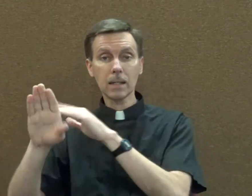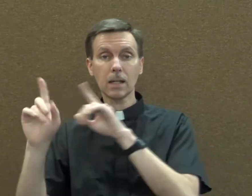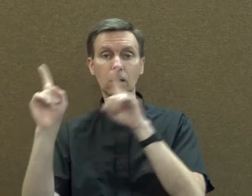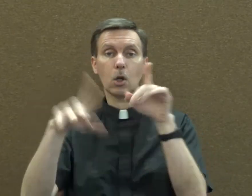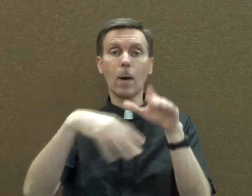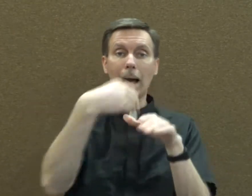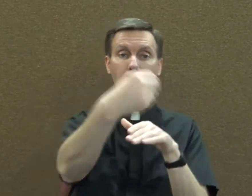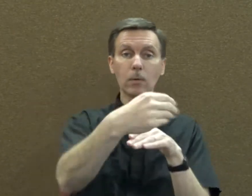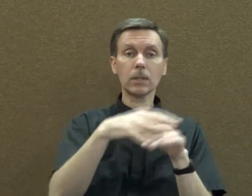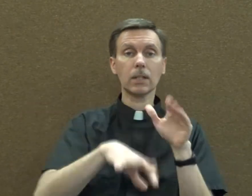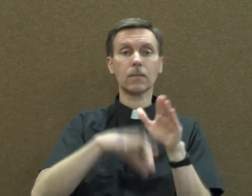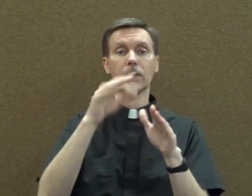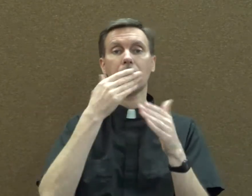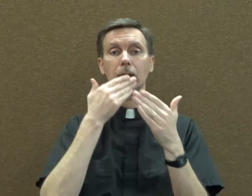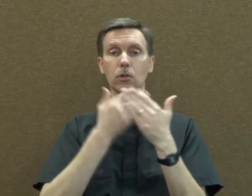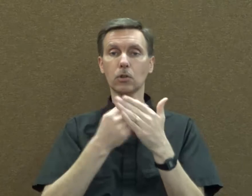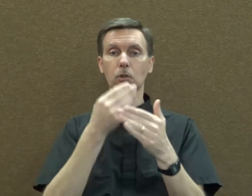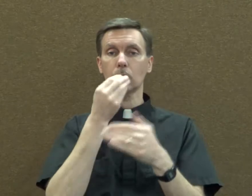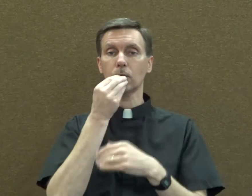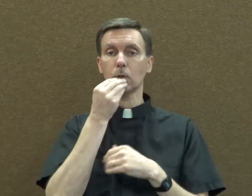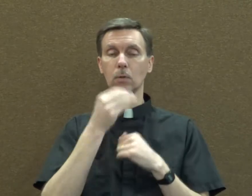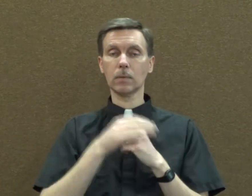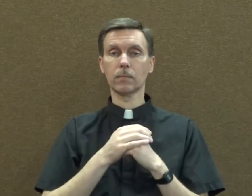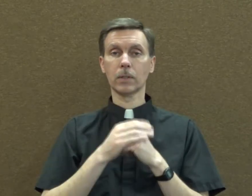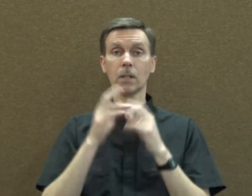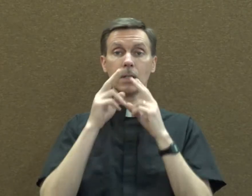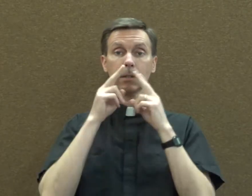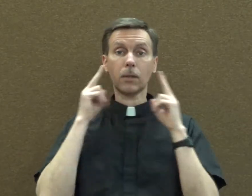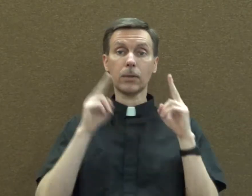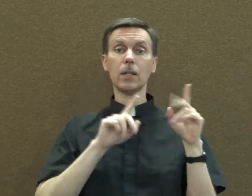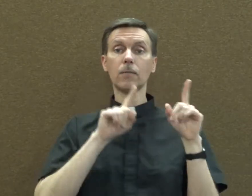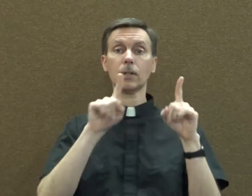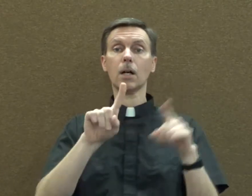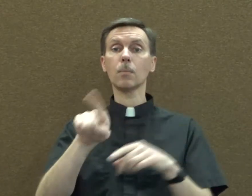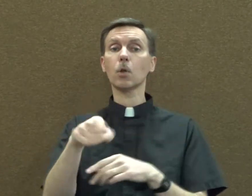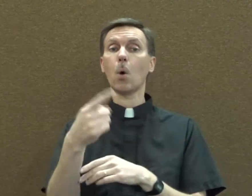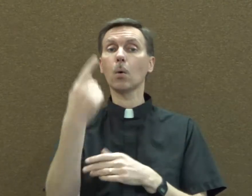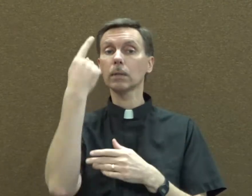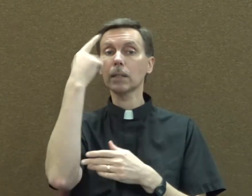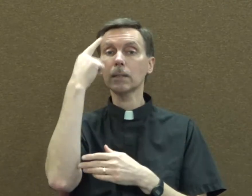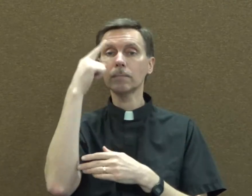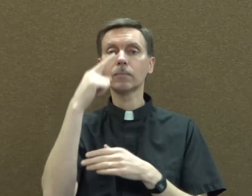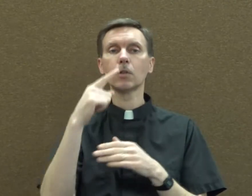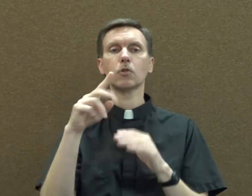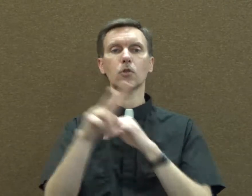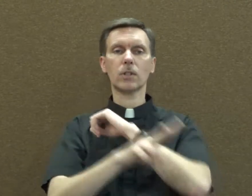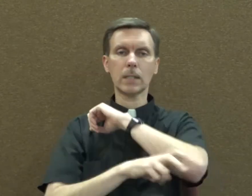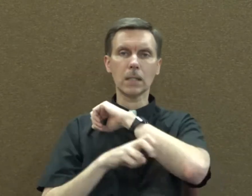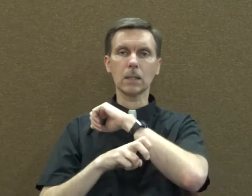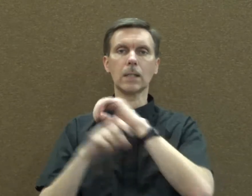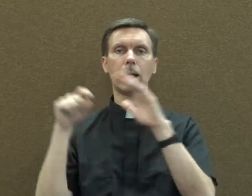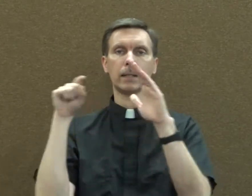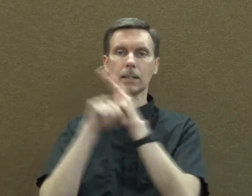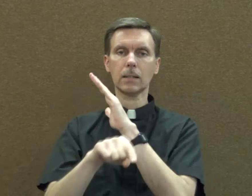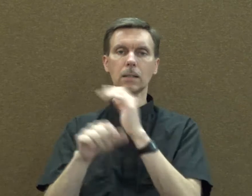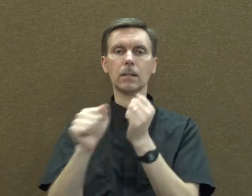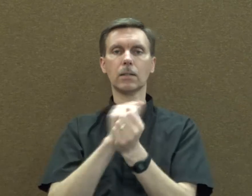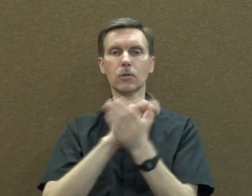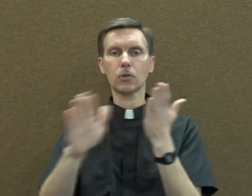and go out and find good food. The thief comes only to steal and kill and